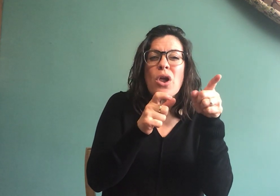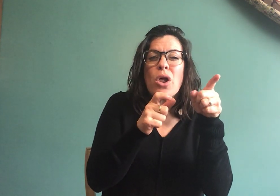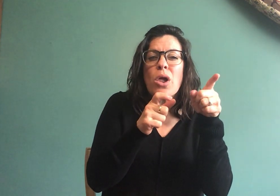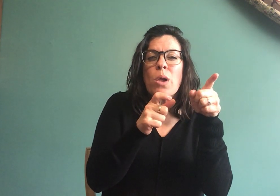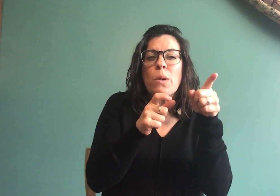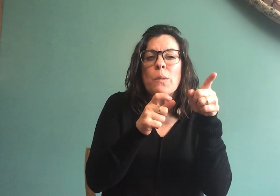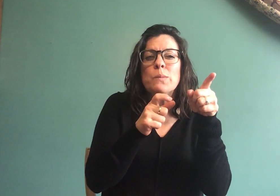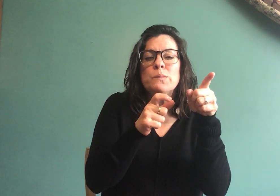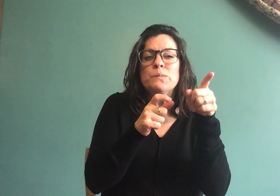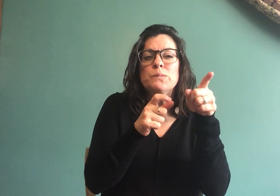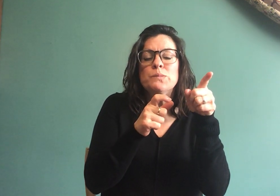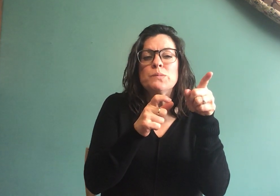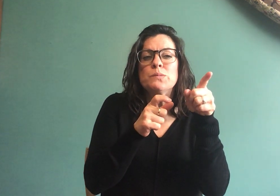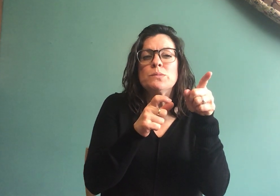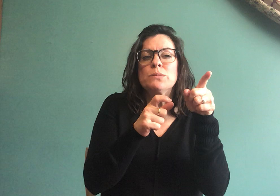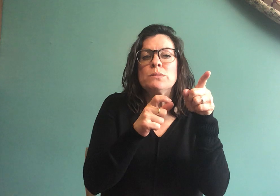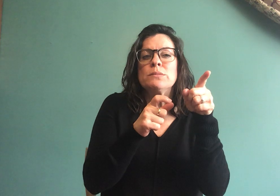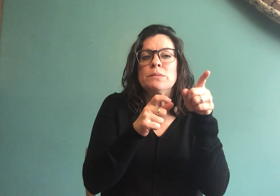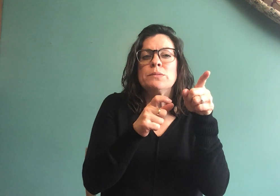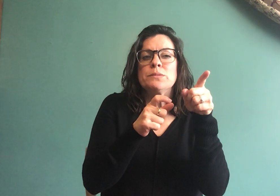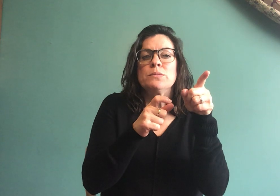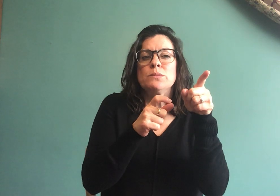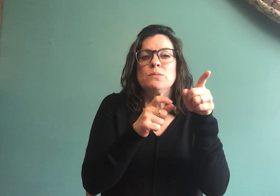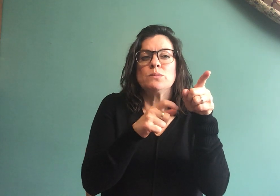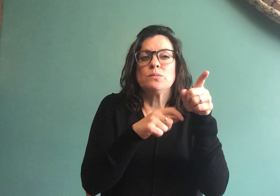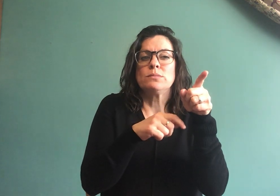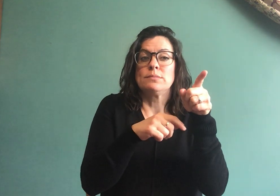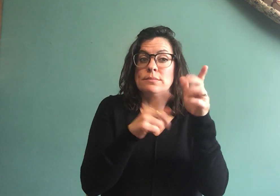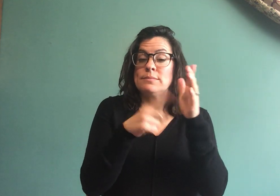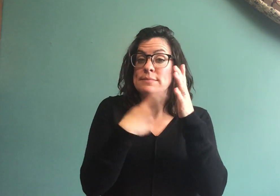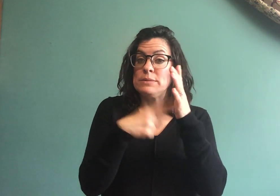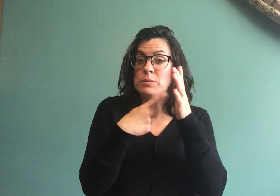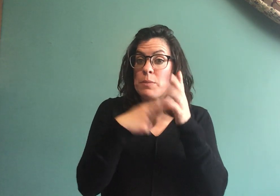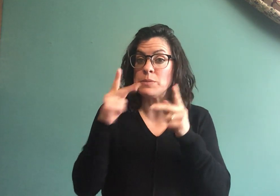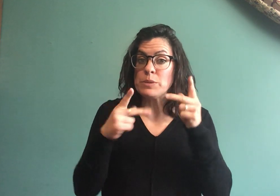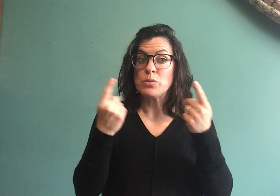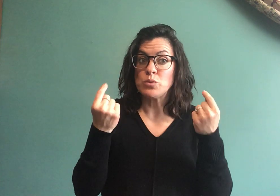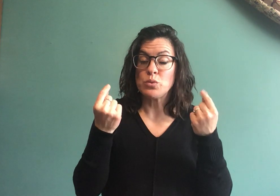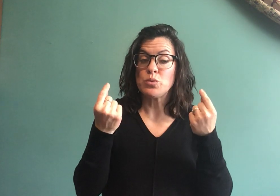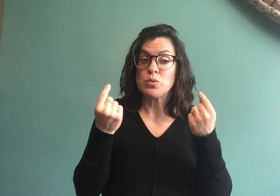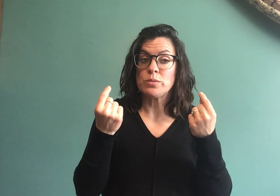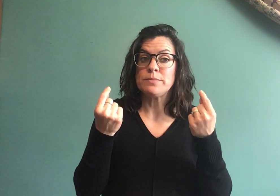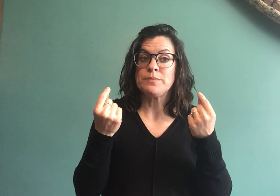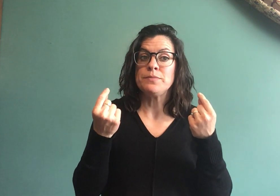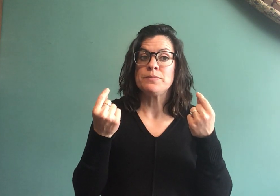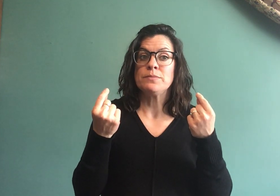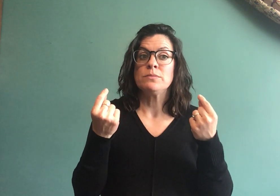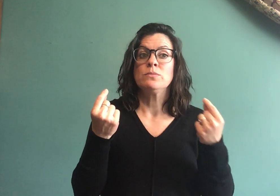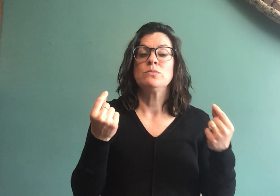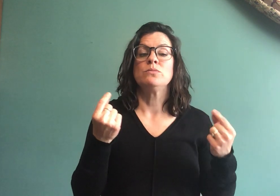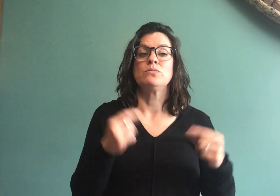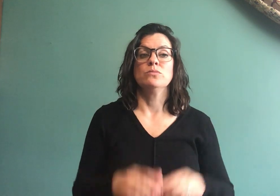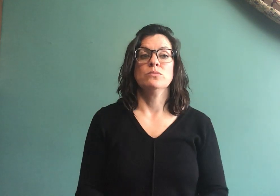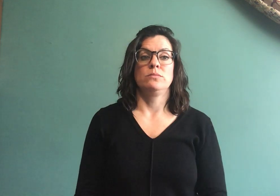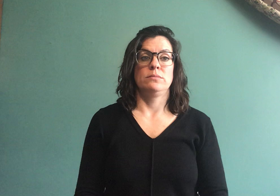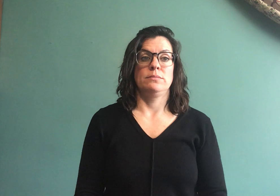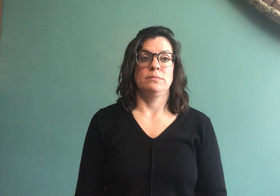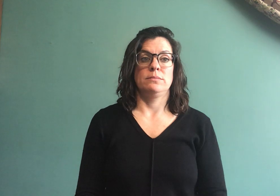guys do sometimes is when they're pulling the circuits through a conduit, they'll pull an